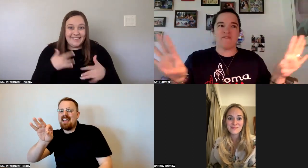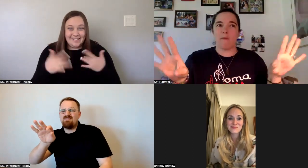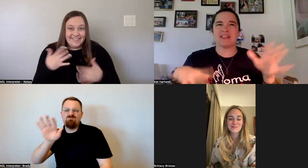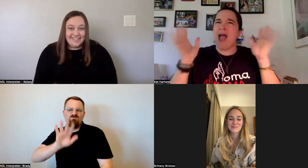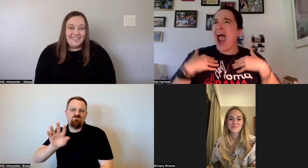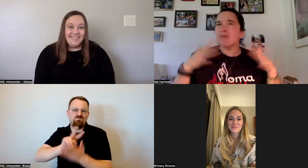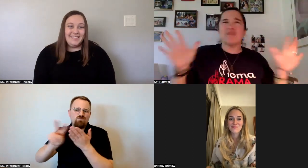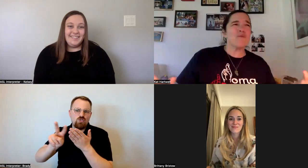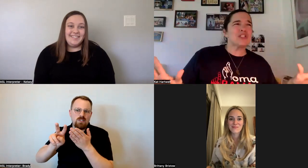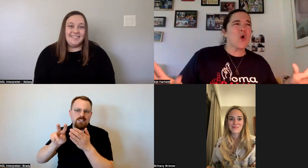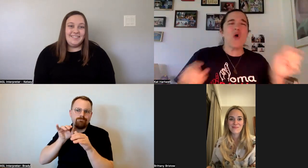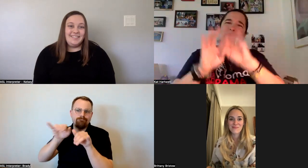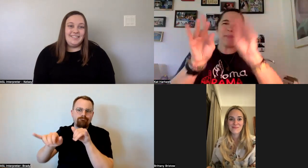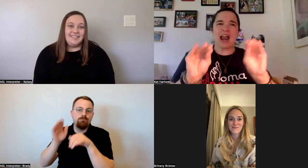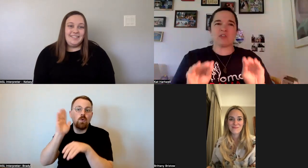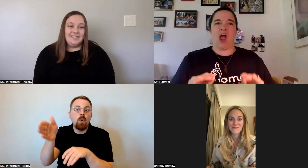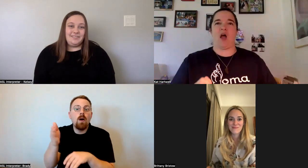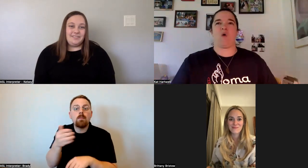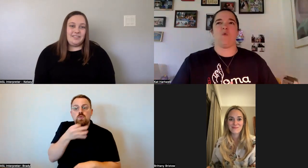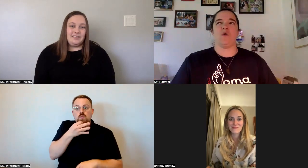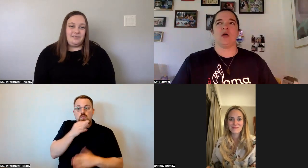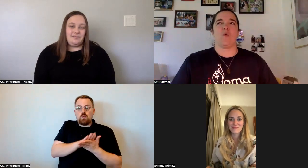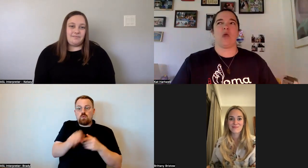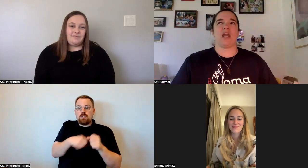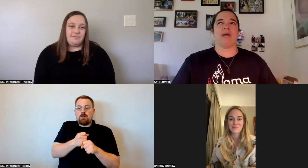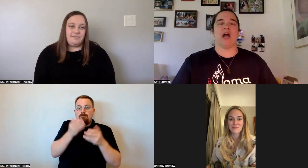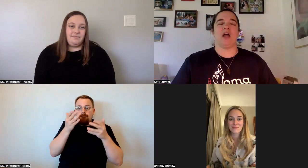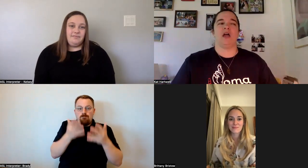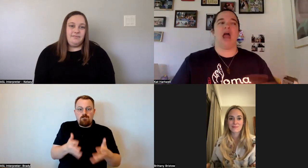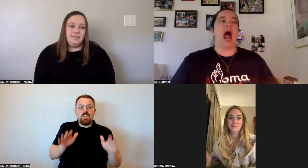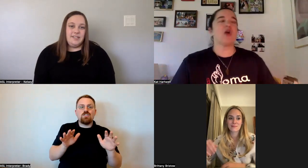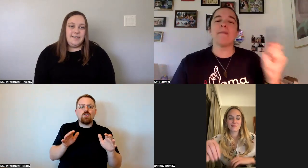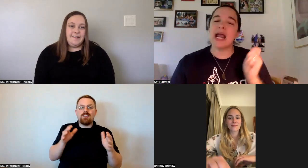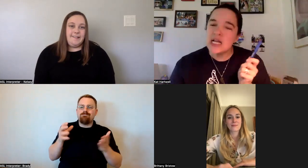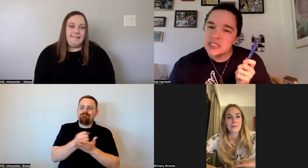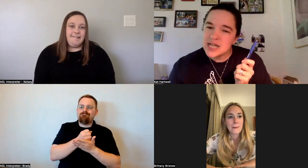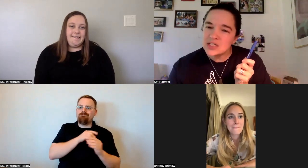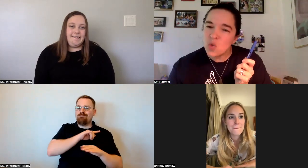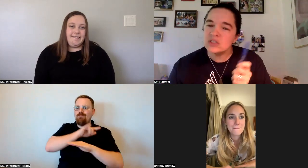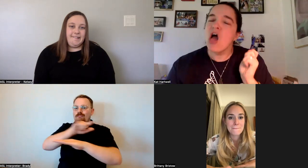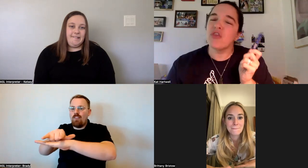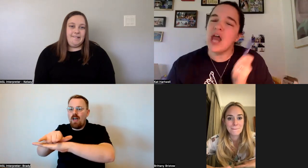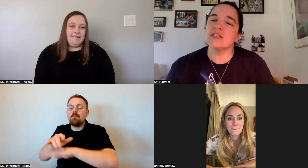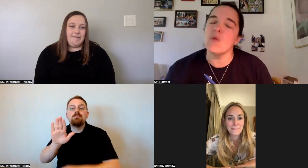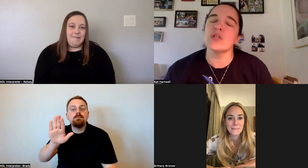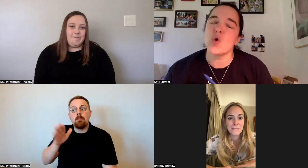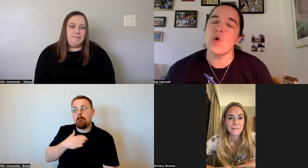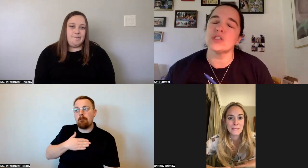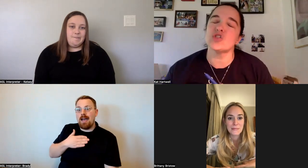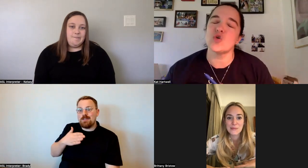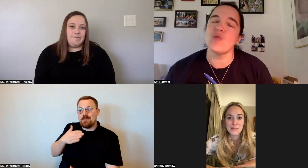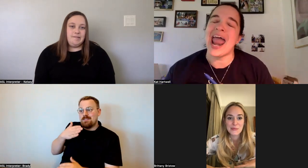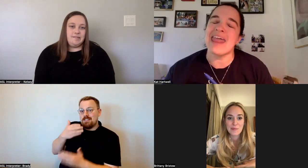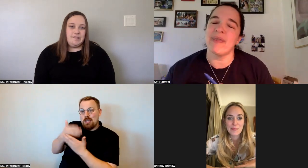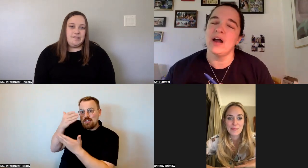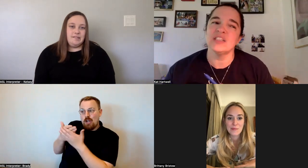just planning for because I'm done with school. I'm the plan with that. Oh, wait a minute. I look at my current schedule. They're not done with school